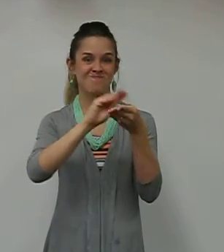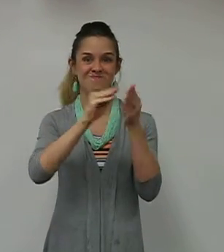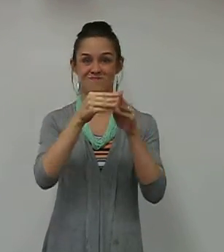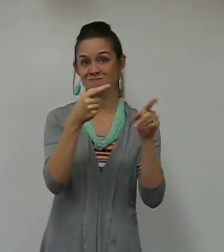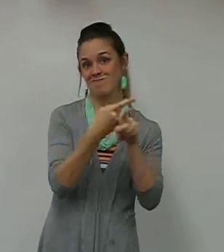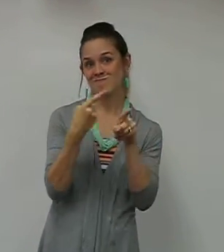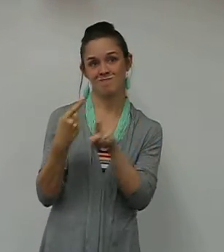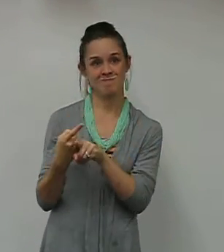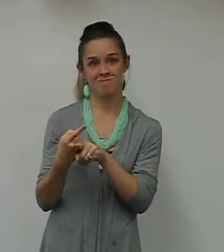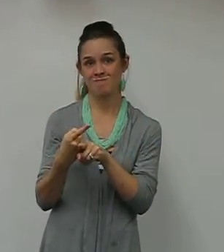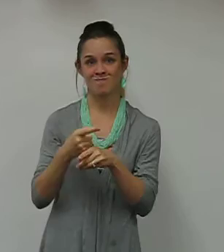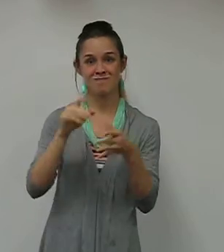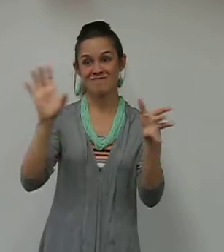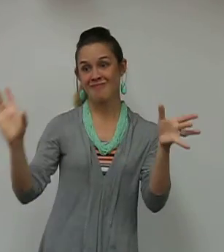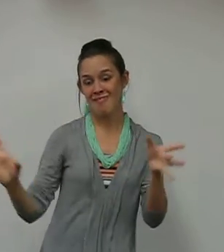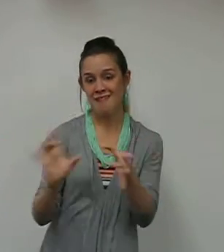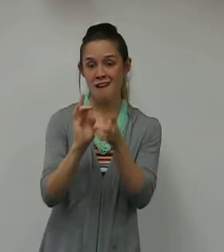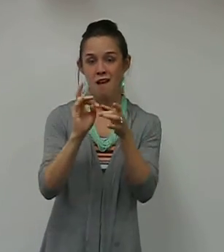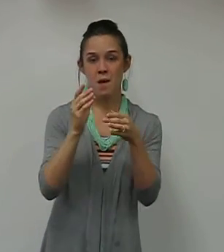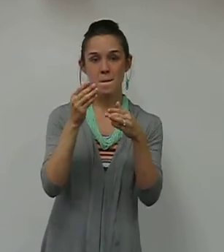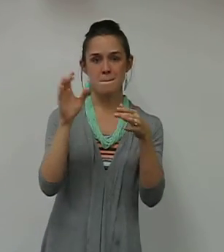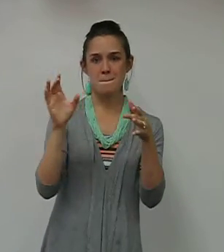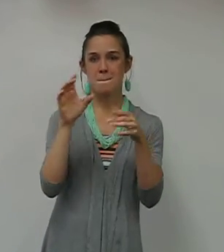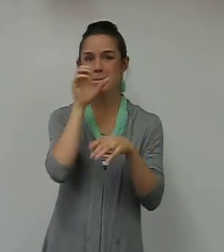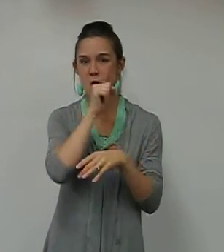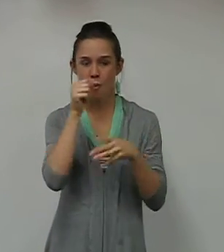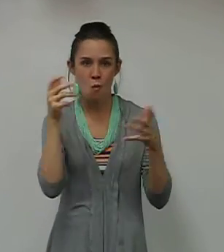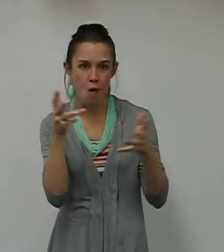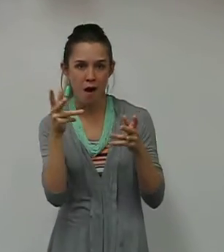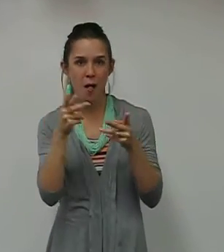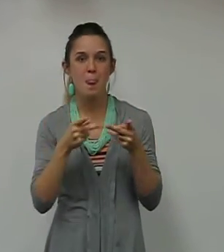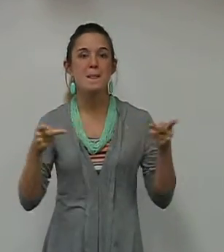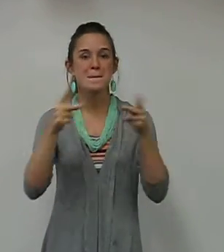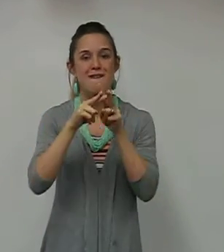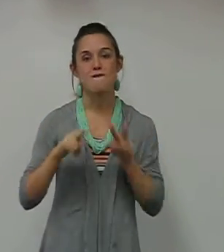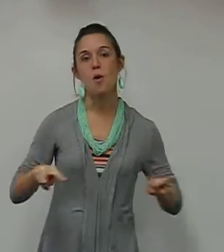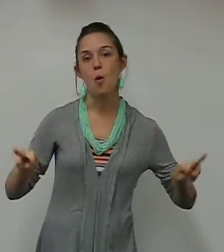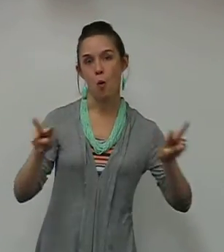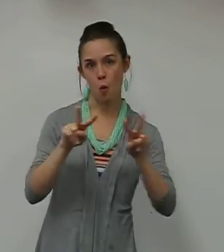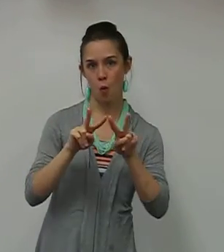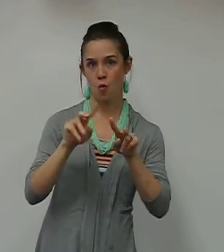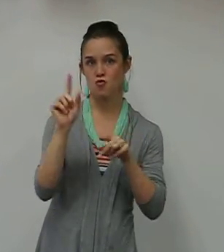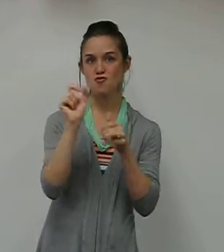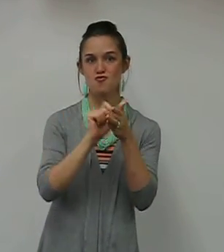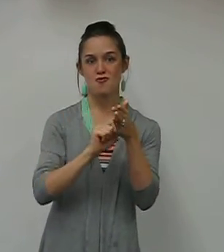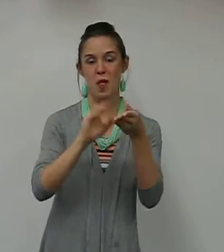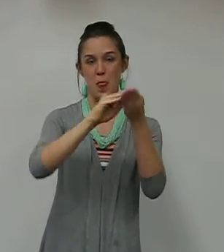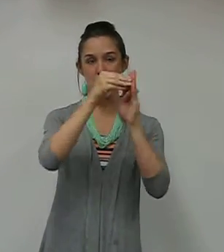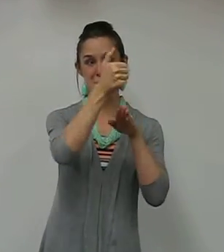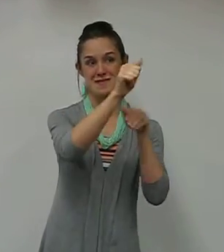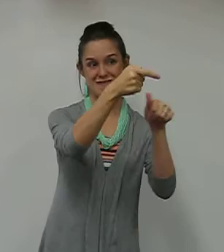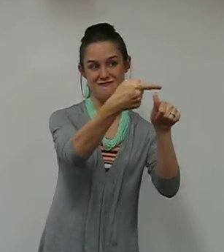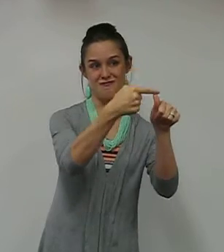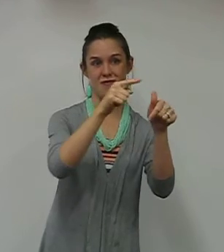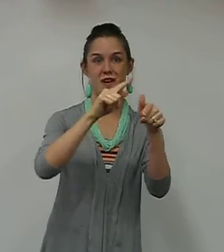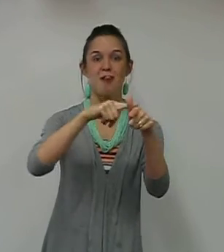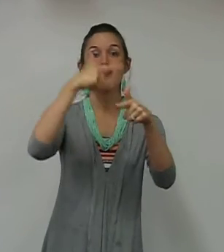correctly. The connection that they were missing is the place value connection, where you write the number of 10s first and then the number of 1s.